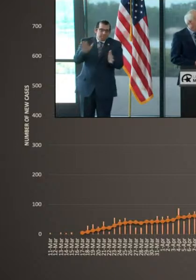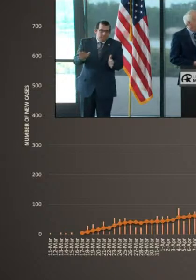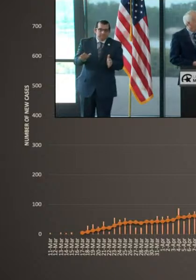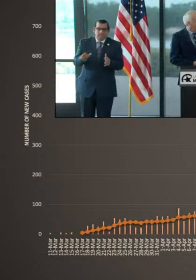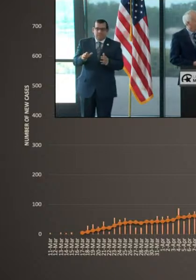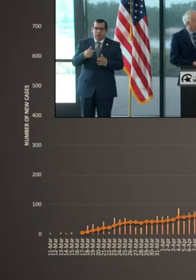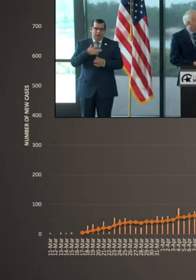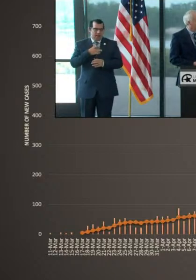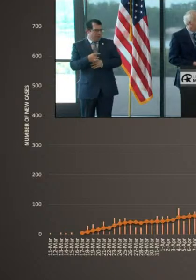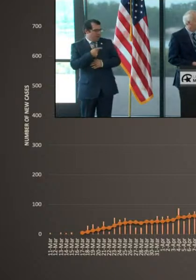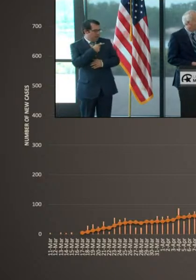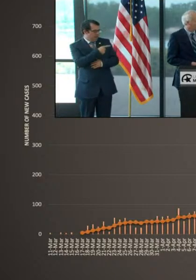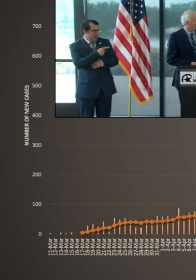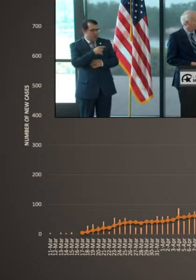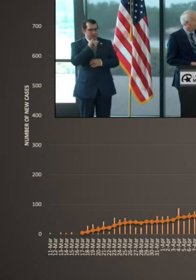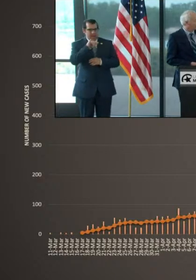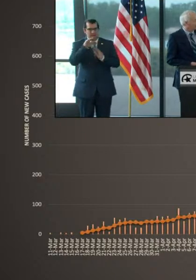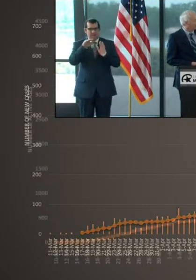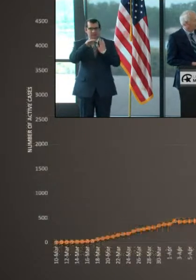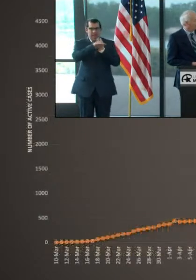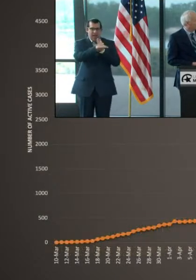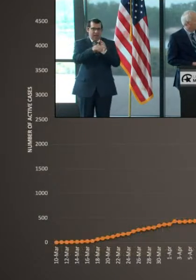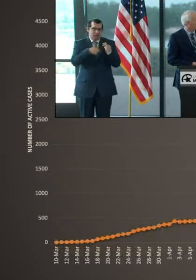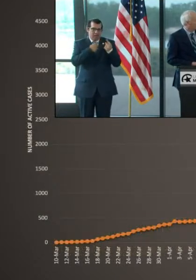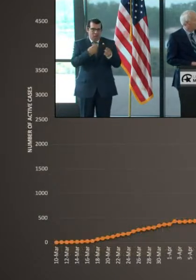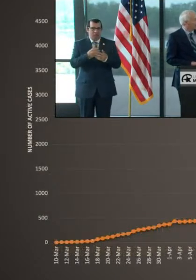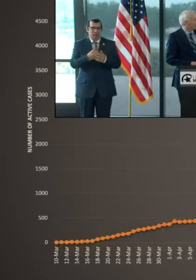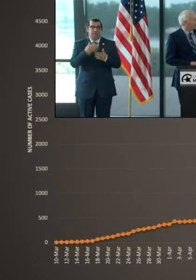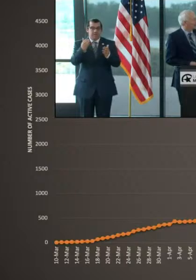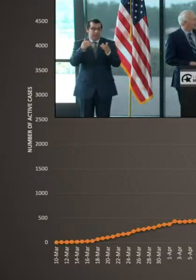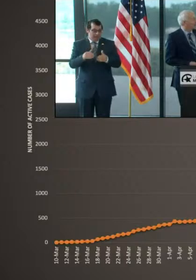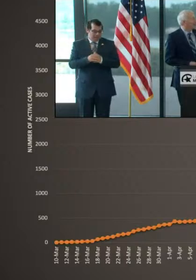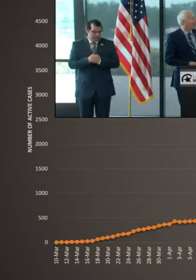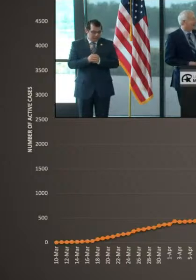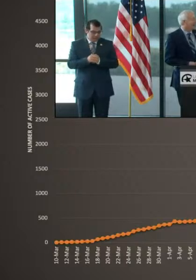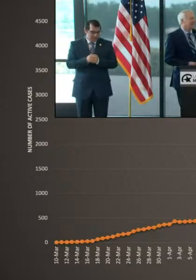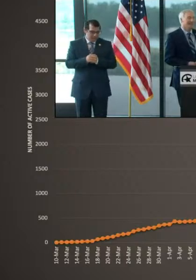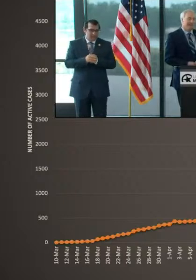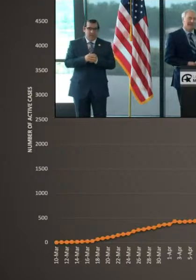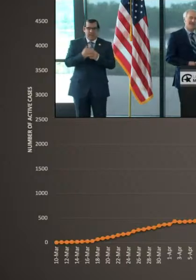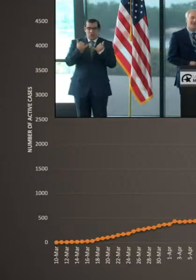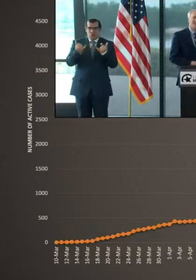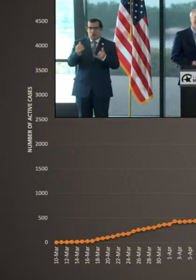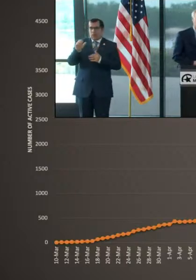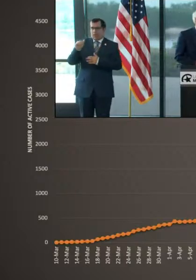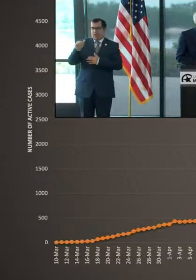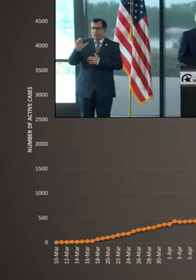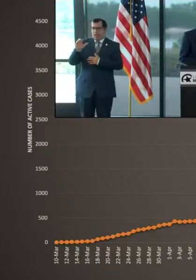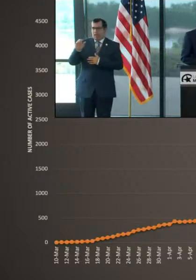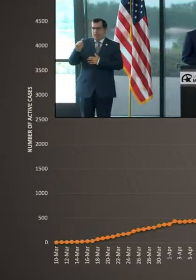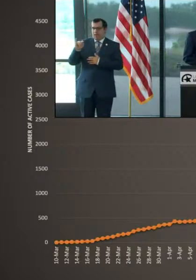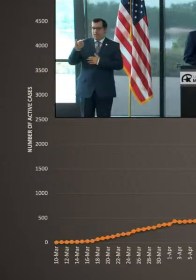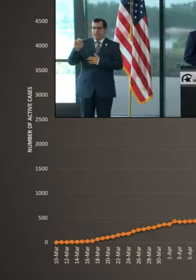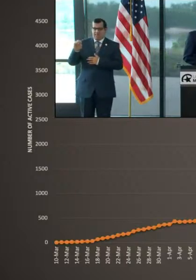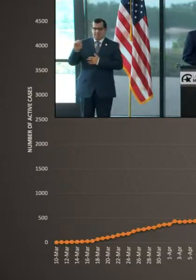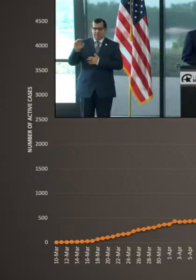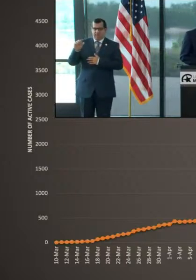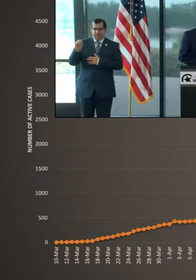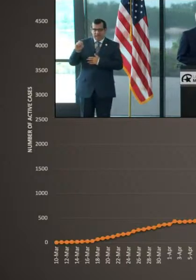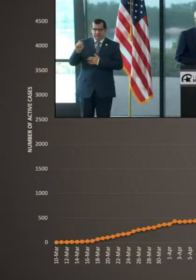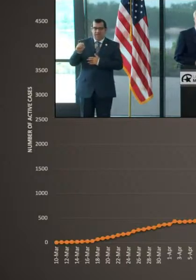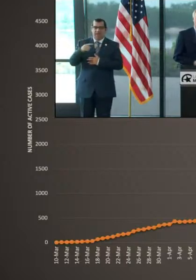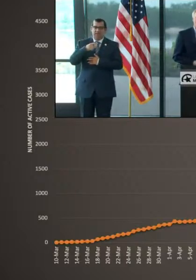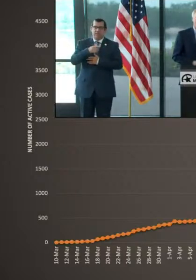like that flattening out of that trend line. Next is the number of active cases. This is a